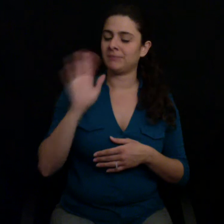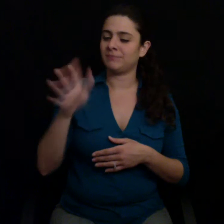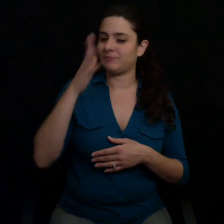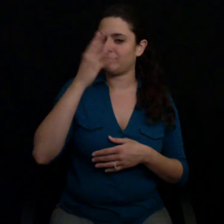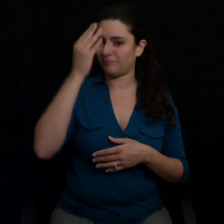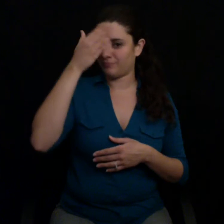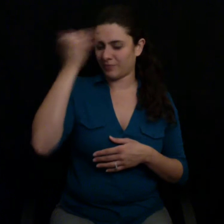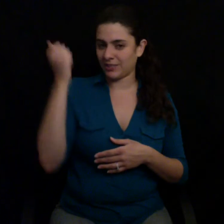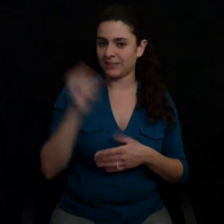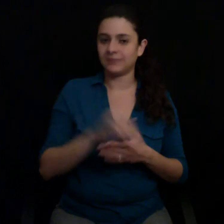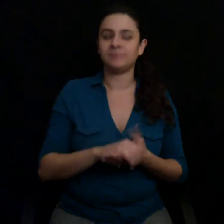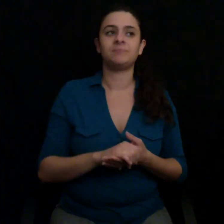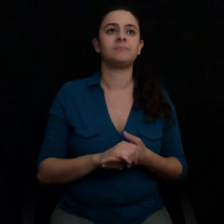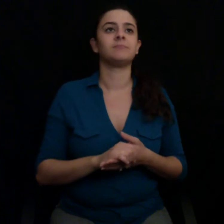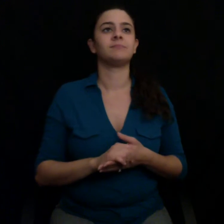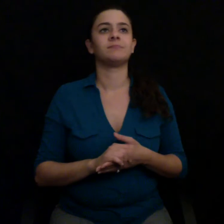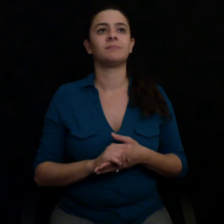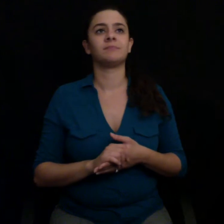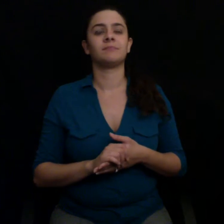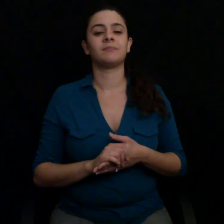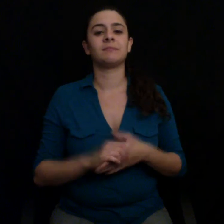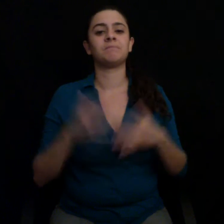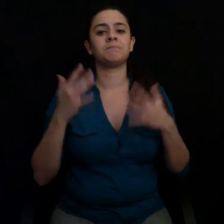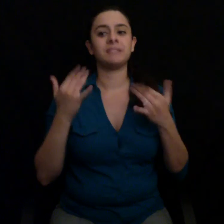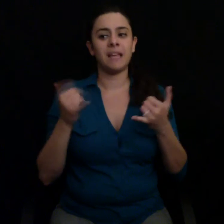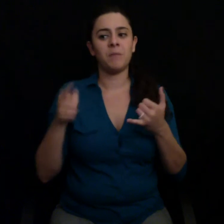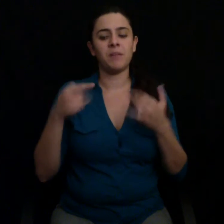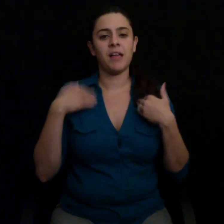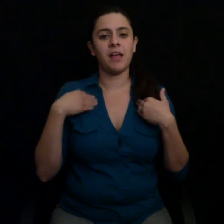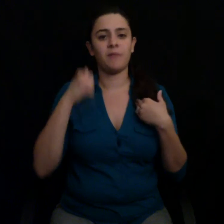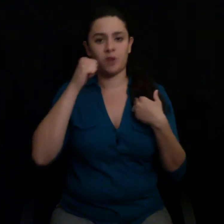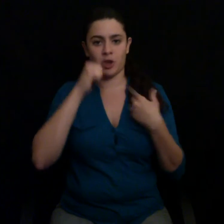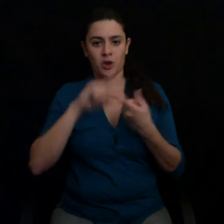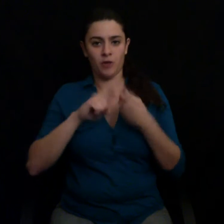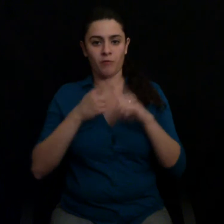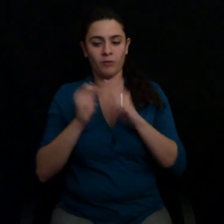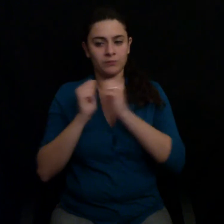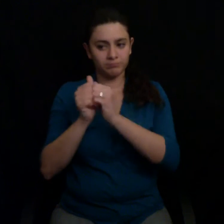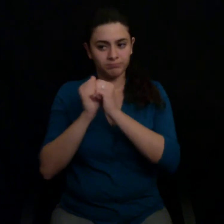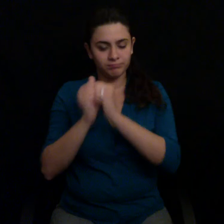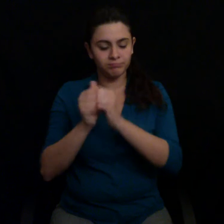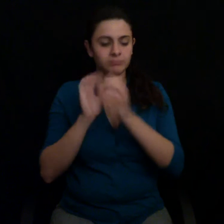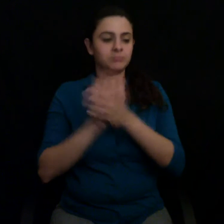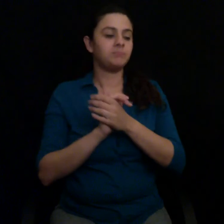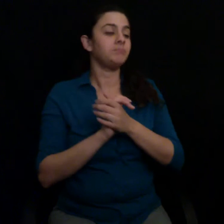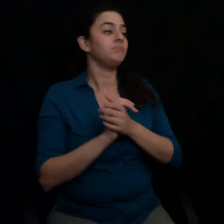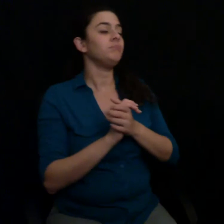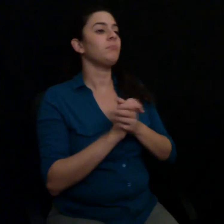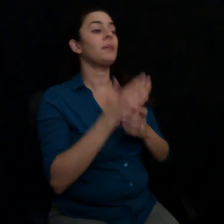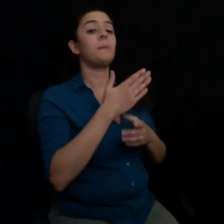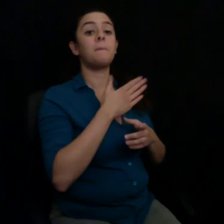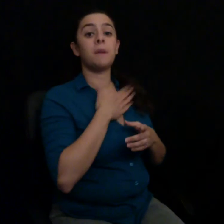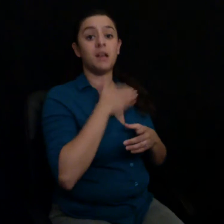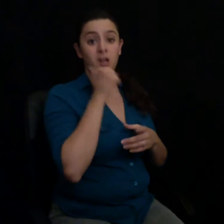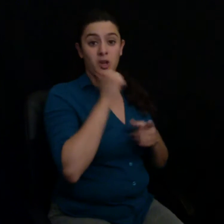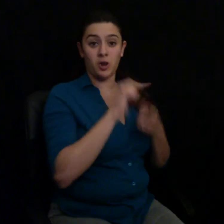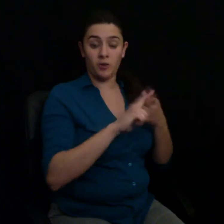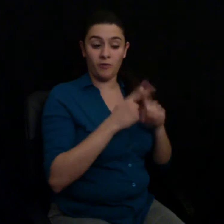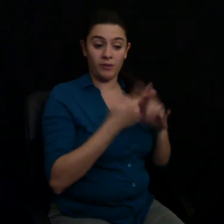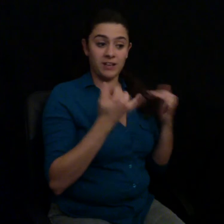crazy to think that Huck has actually had the opportunity to travel to South America. I met my current girlfriend through a mutual friend that we had,